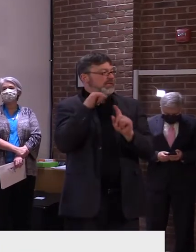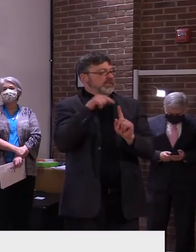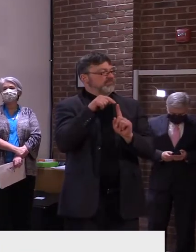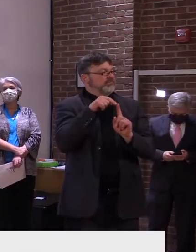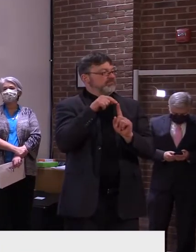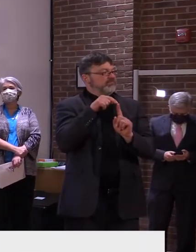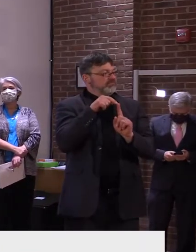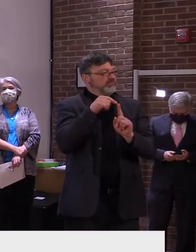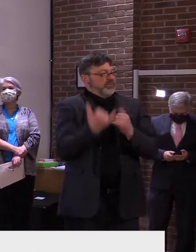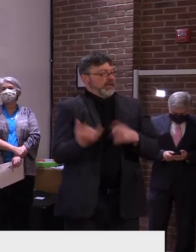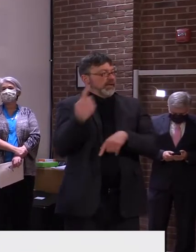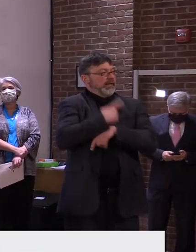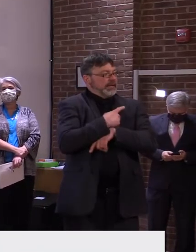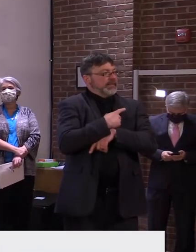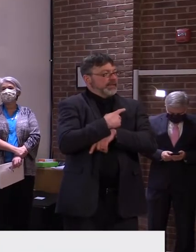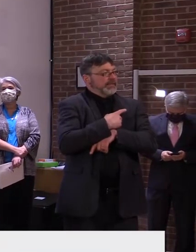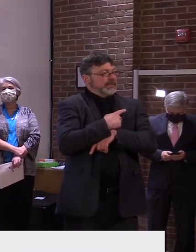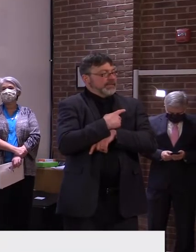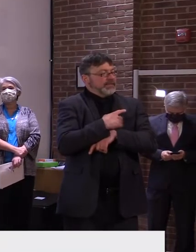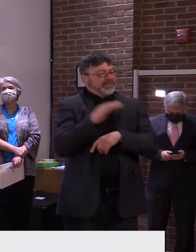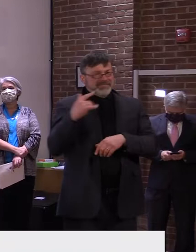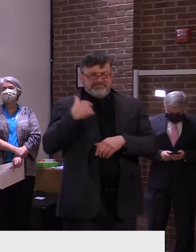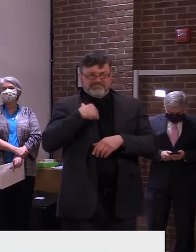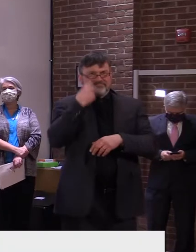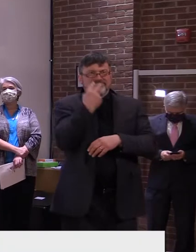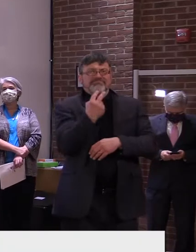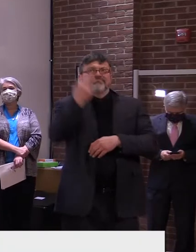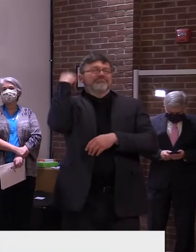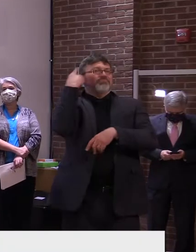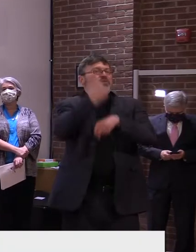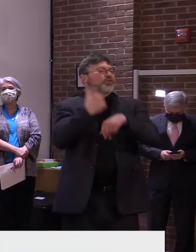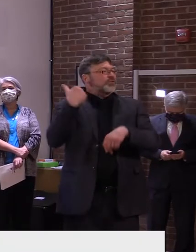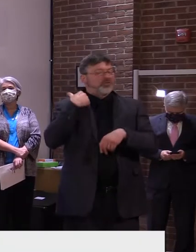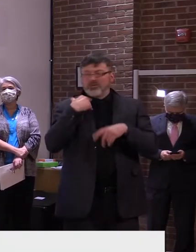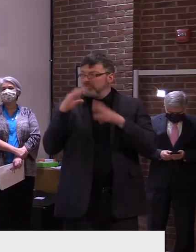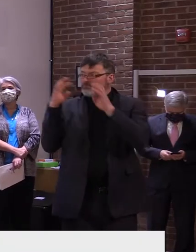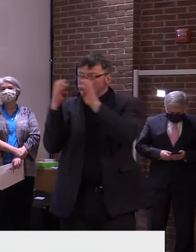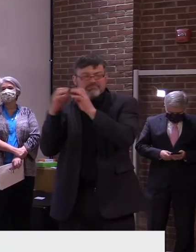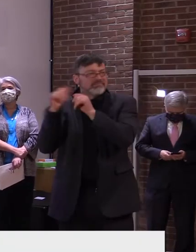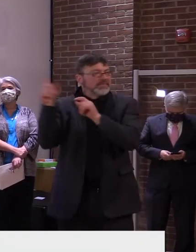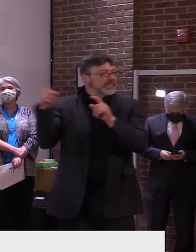briefing. We all, as a state, felt those losses very deeply.